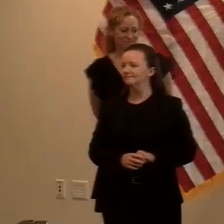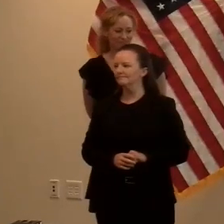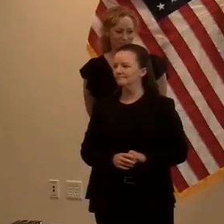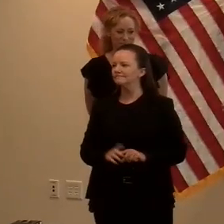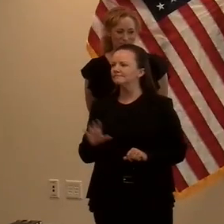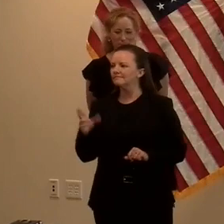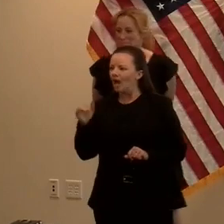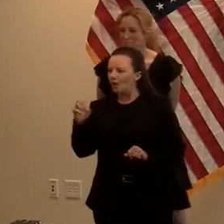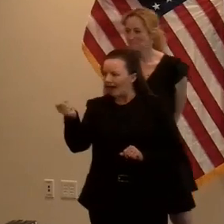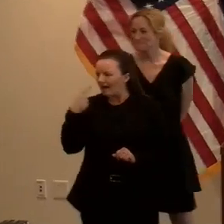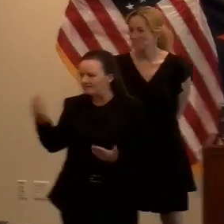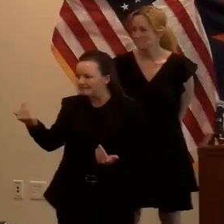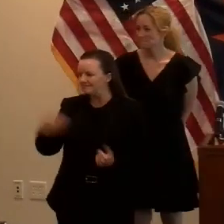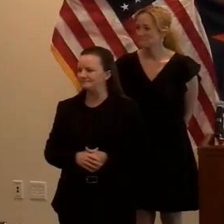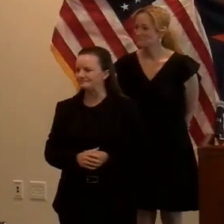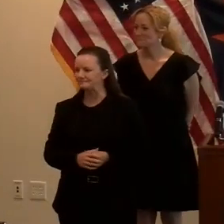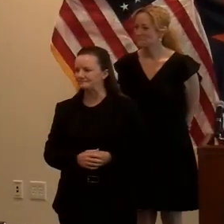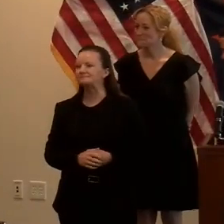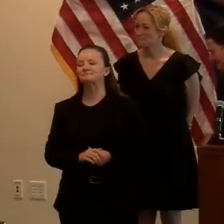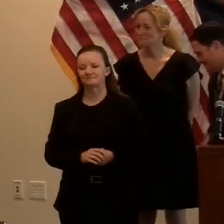Okay, Howie, go ahead and ask your question.